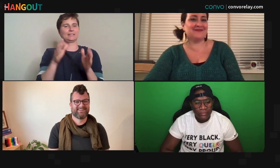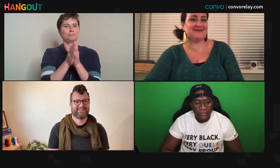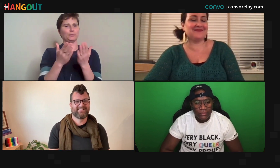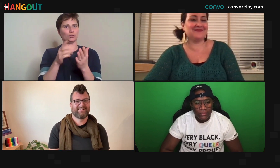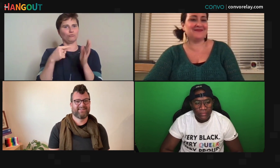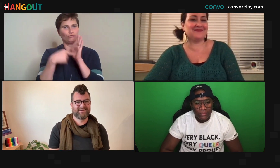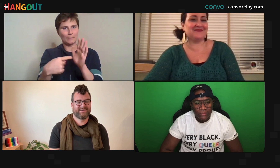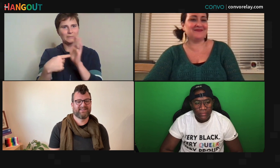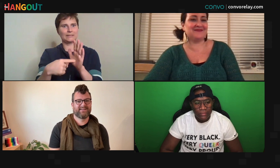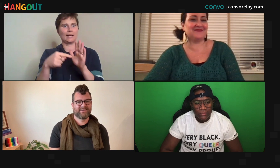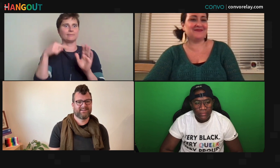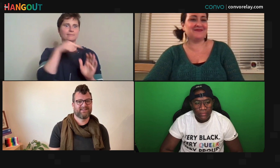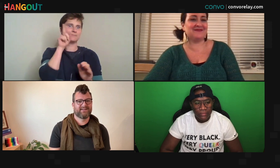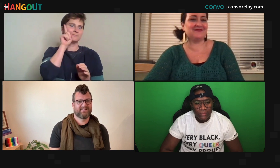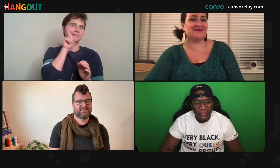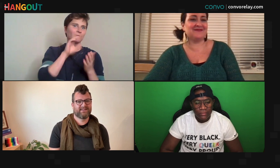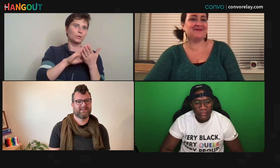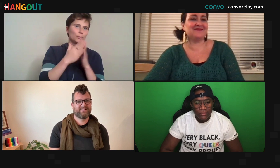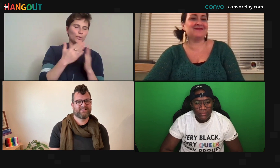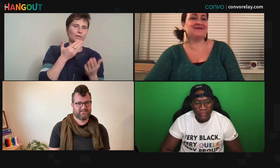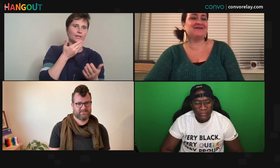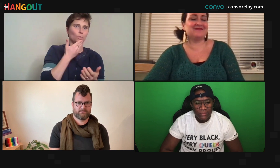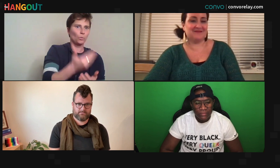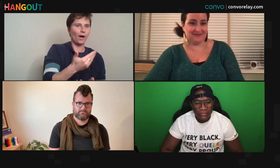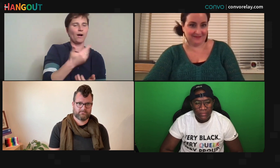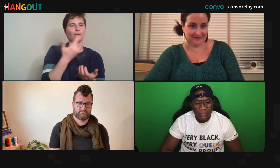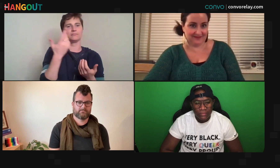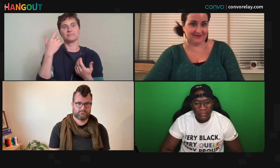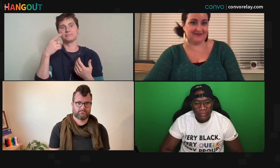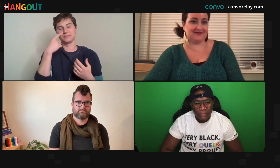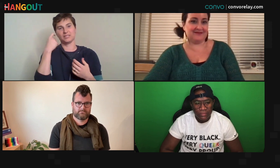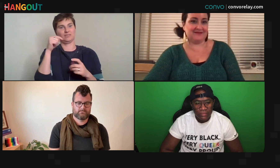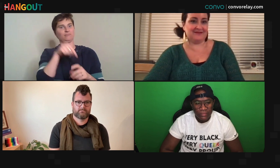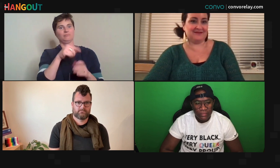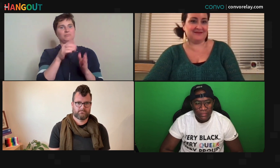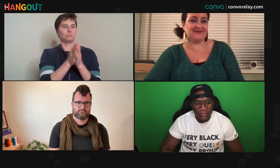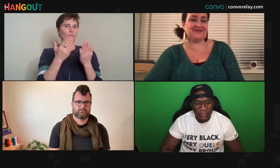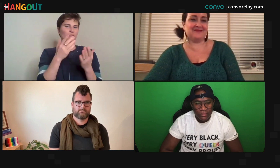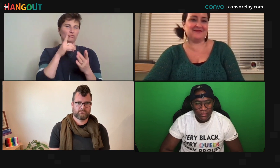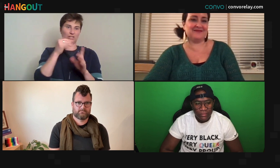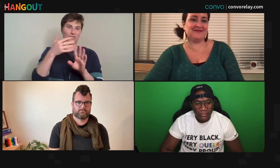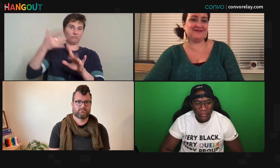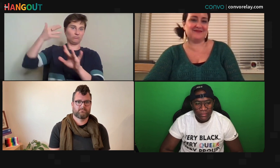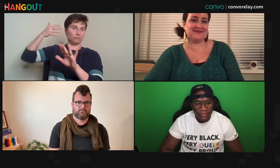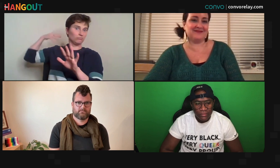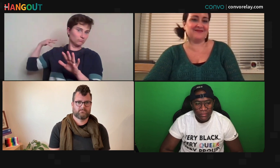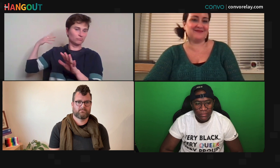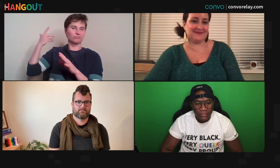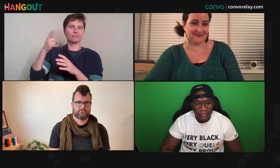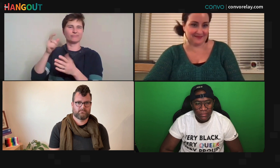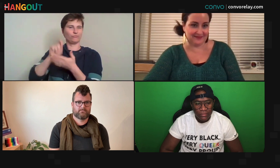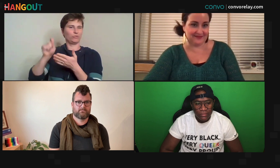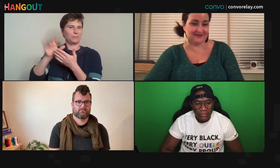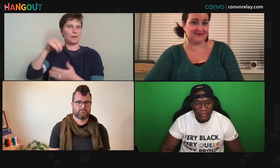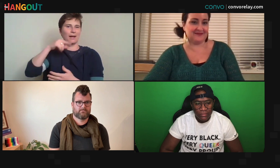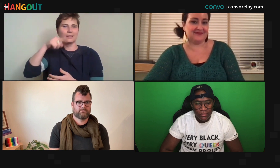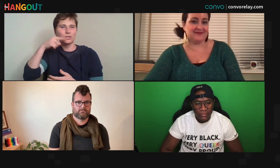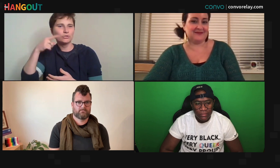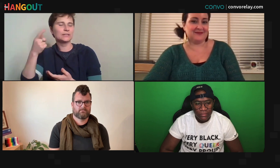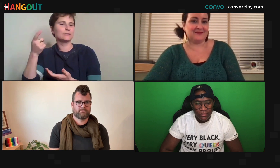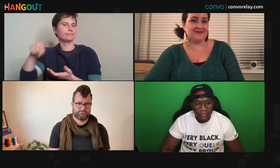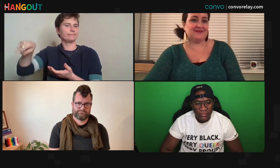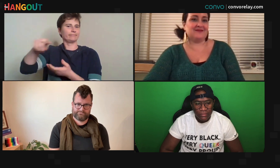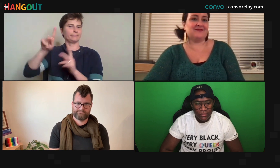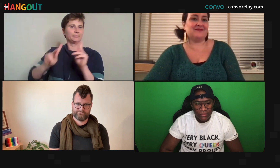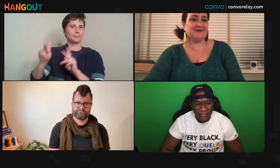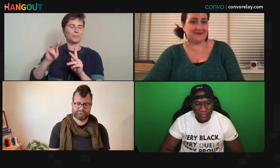great team to partner with. And that book represents the deaf community so well because this